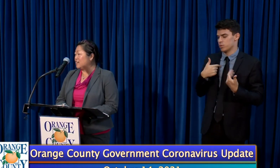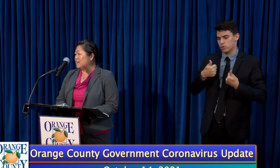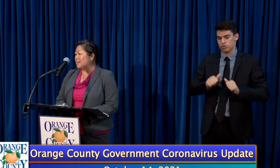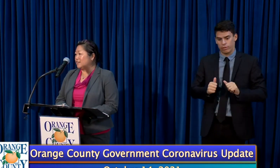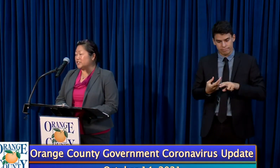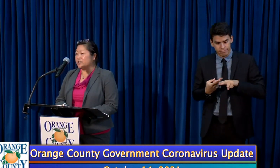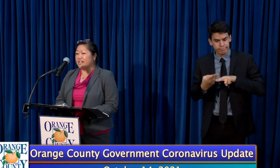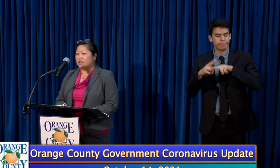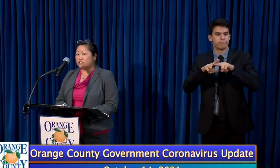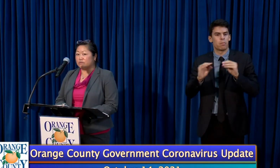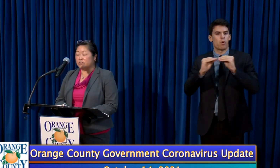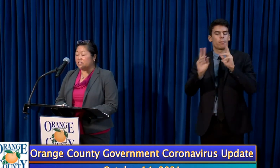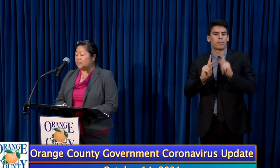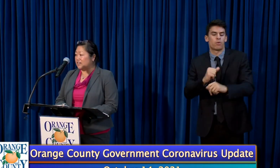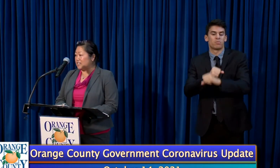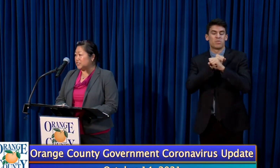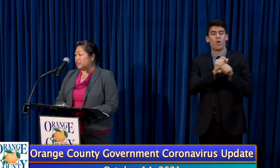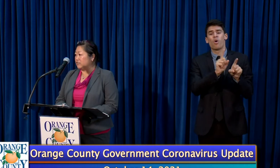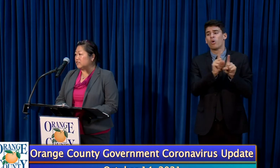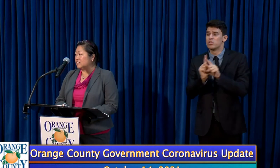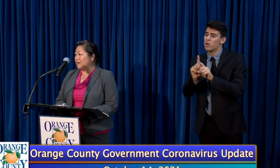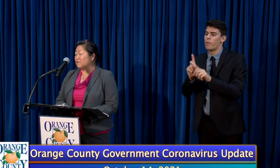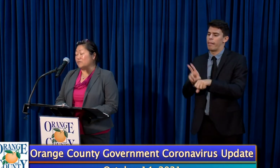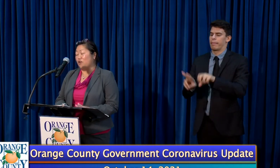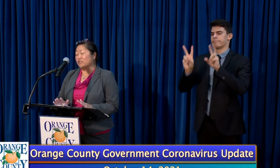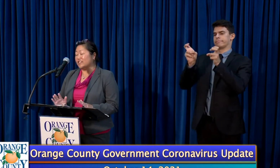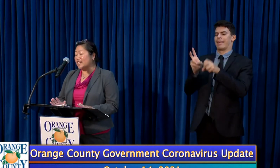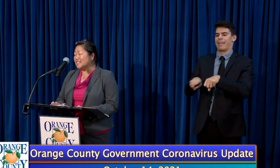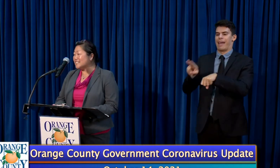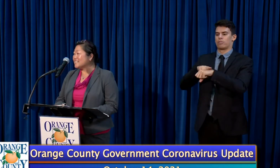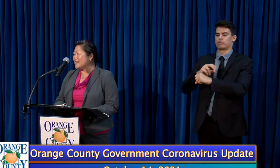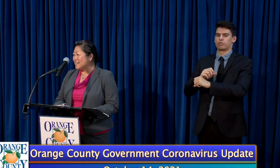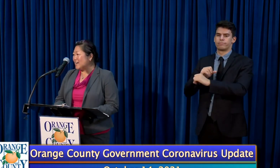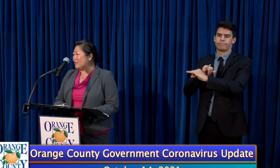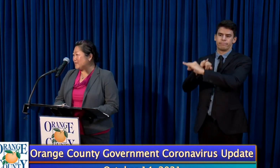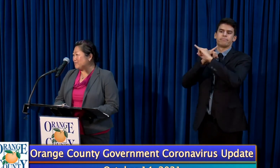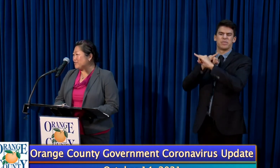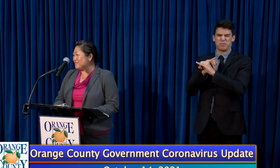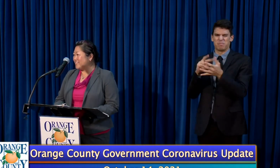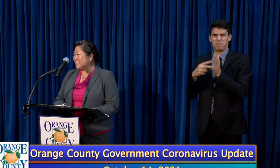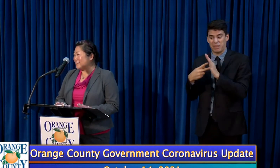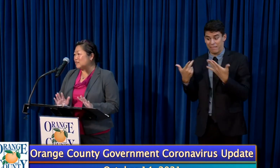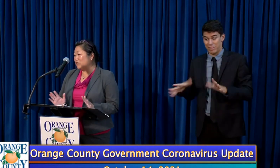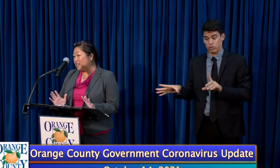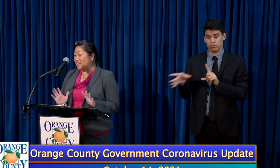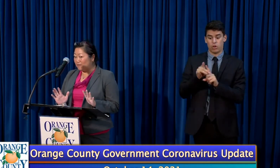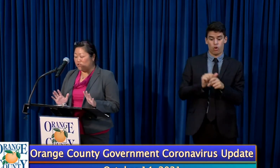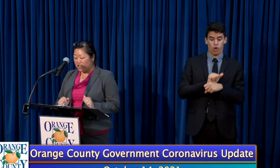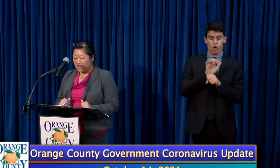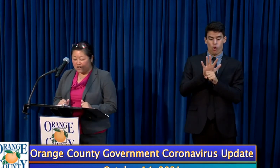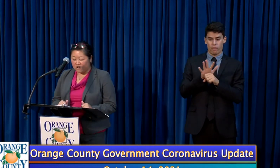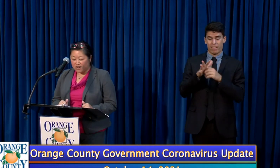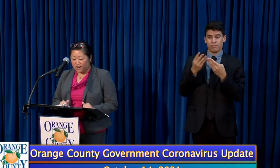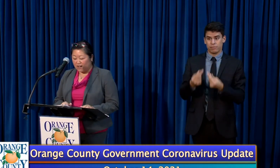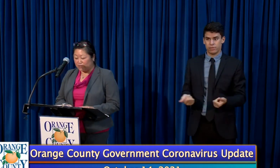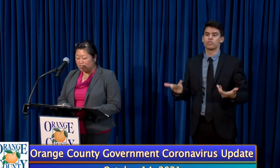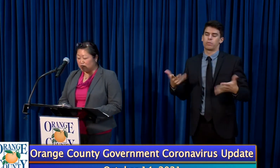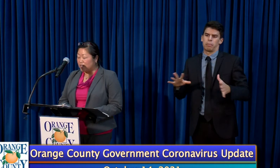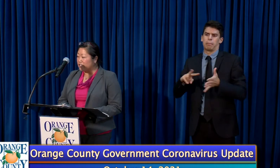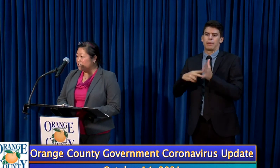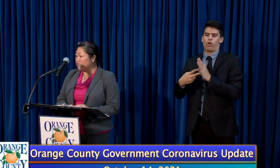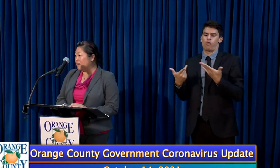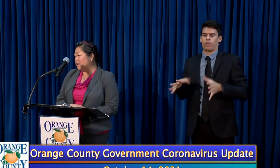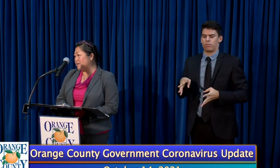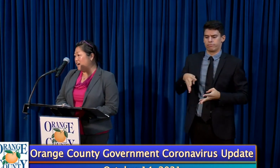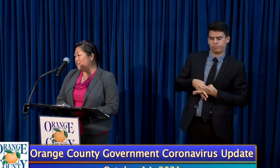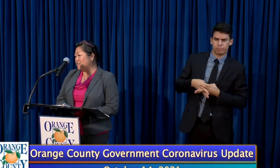immunity. Also, the natural immunity that has occurred from all of the cases helps improve the community immunity here in our